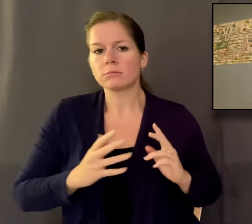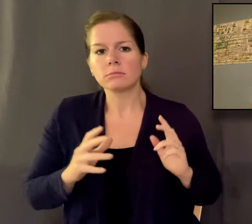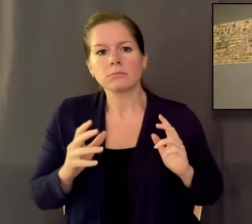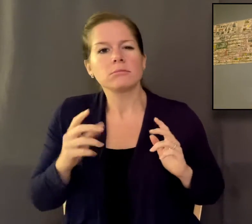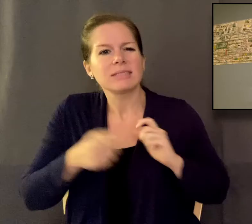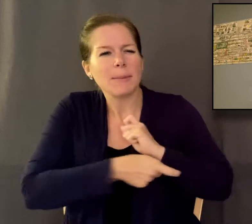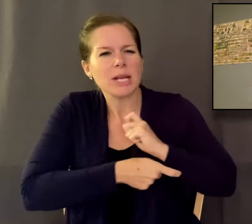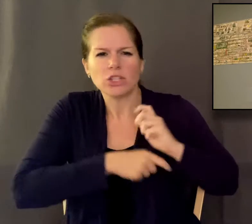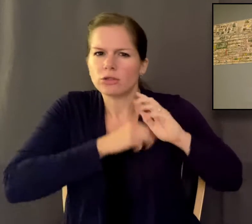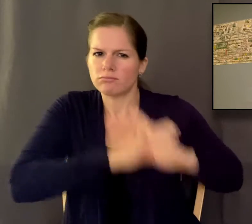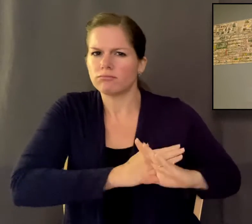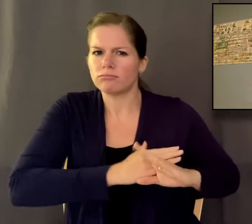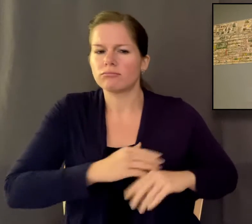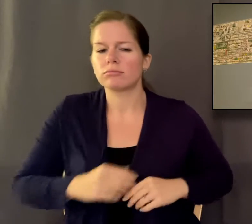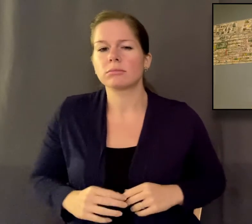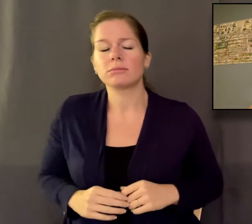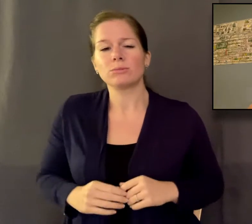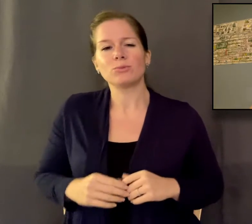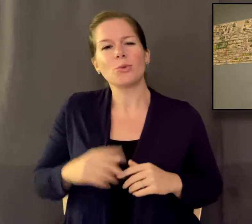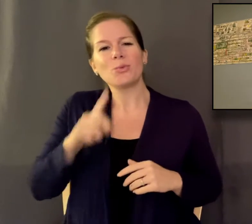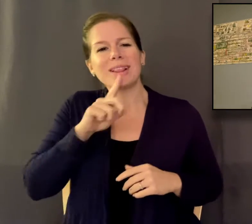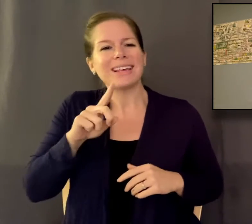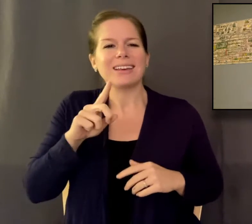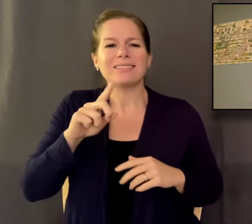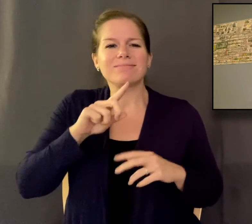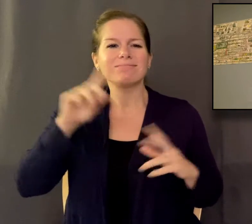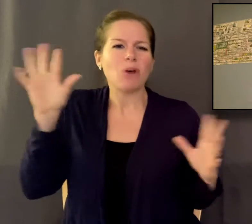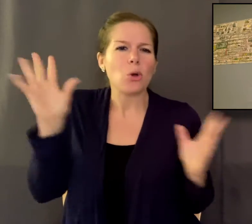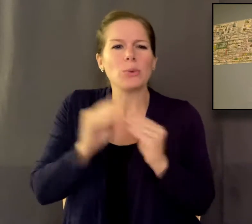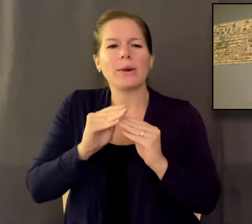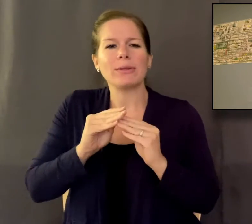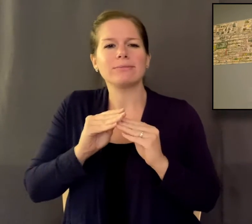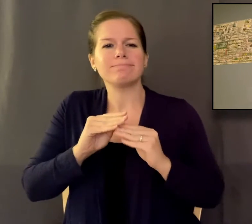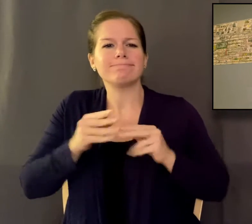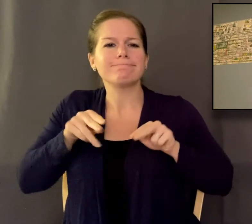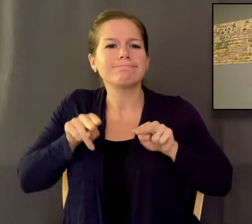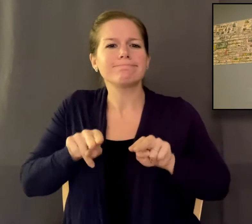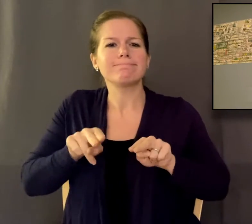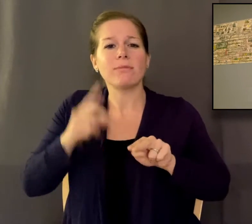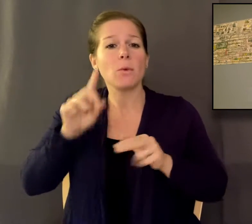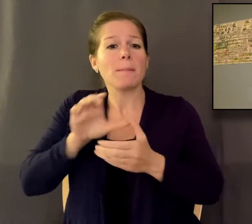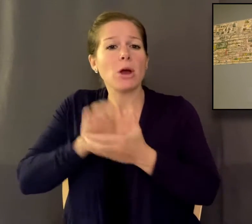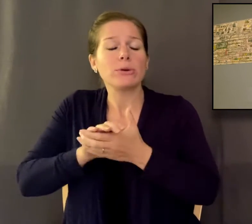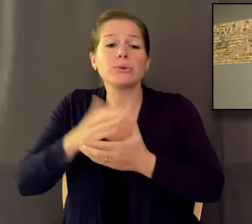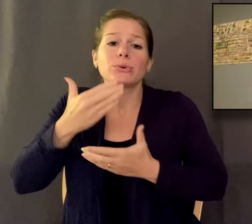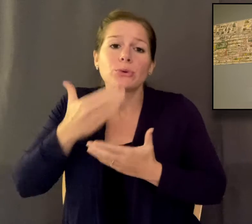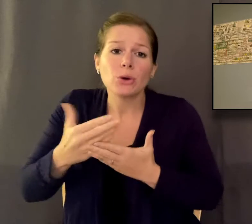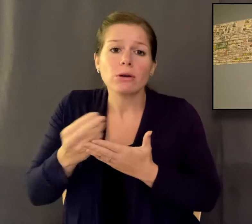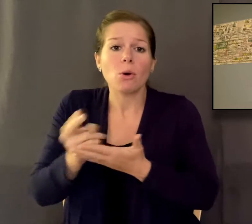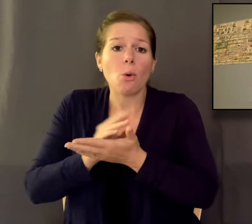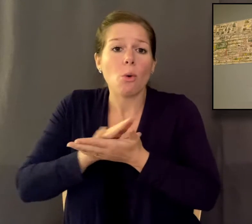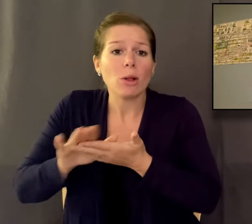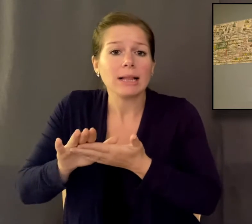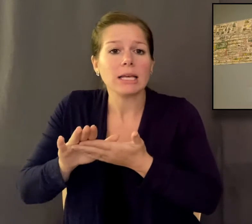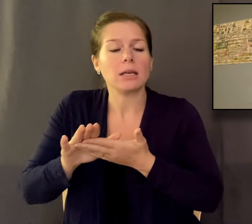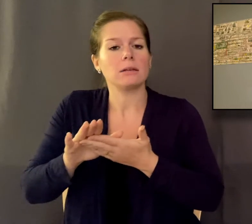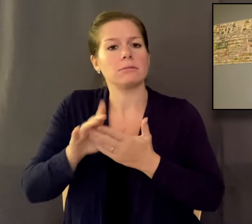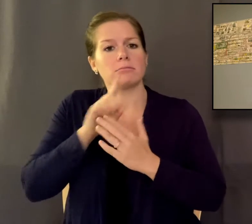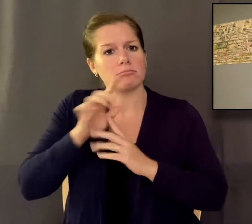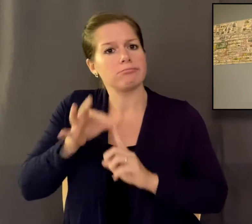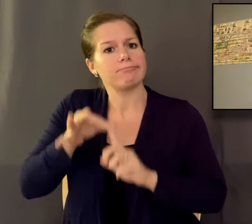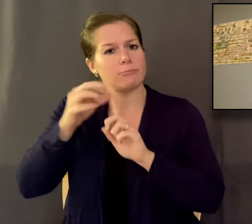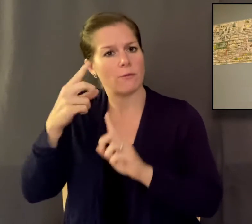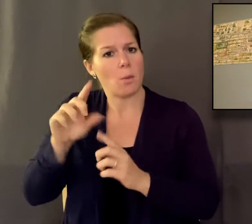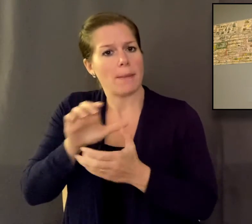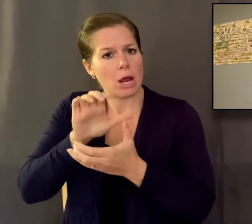holy, it's meant for pleasure, it's meant for service of the other person, and it's meant also to prevent the other person from falling into